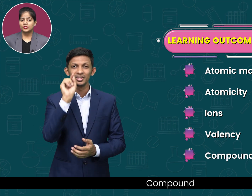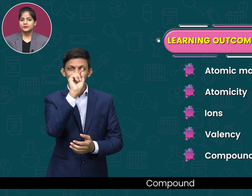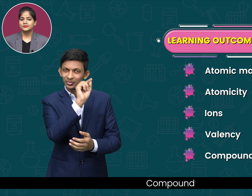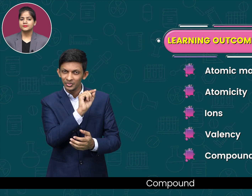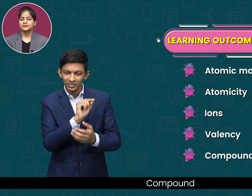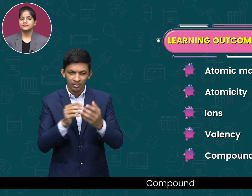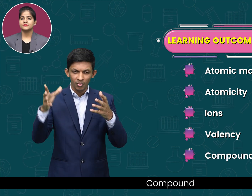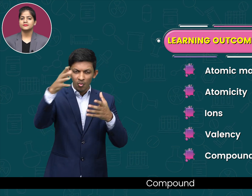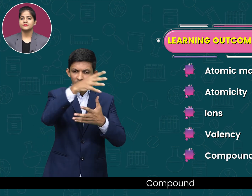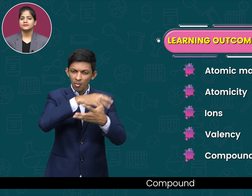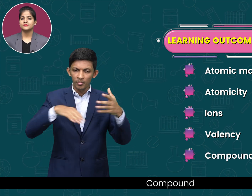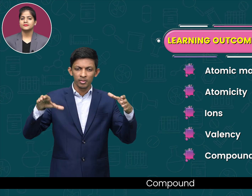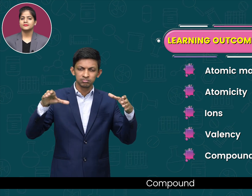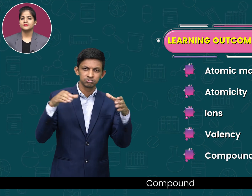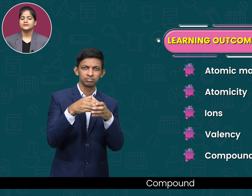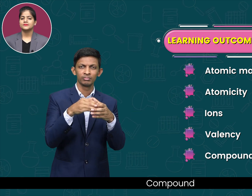compound,